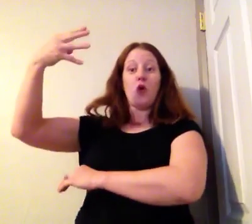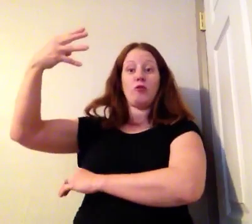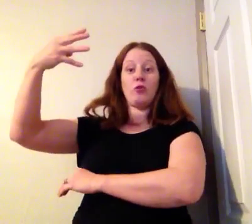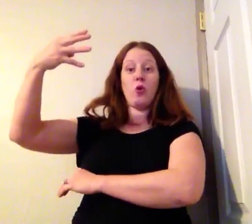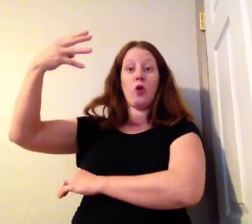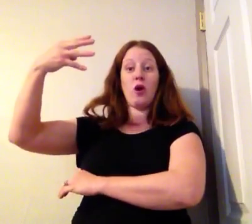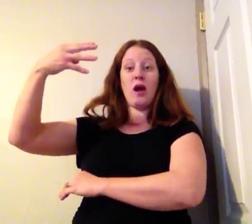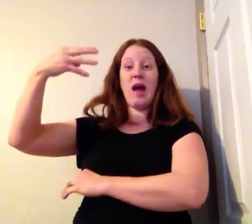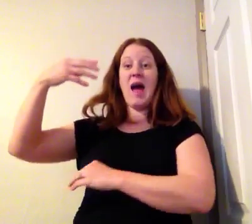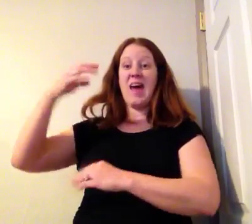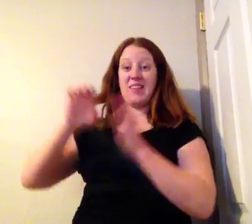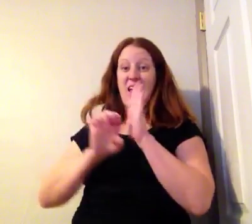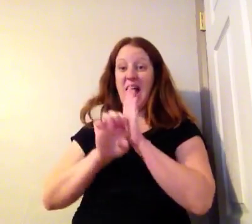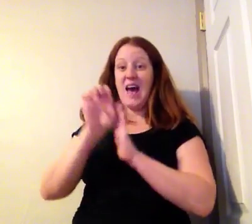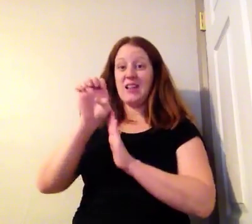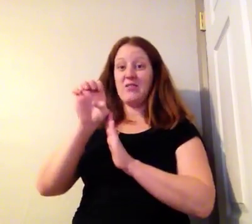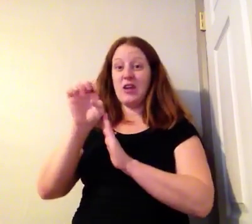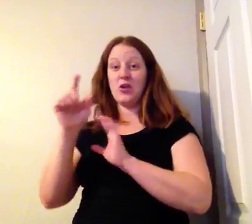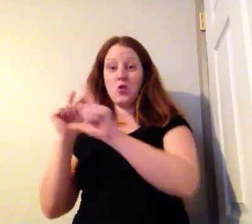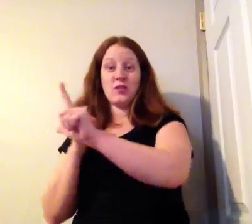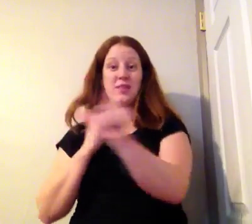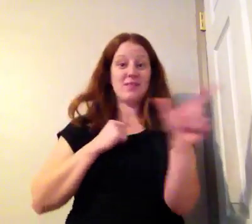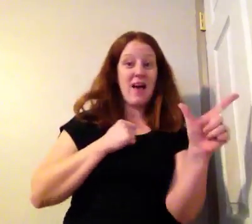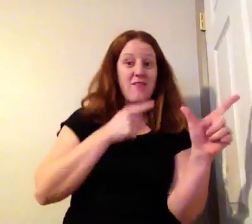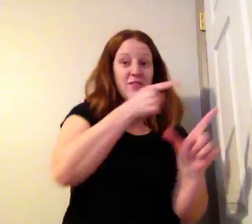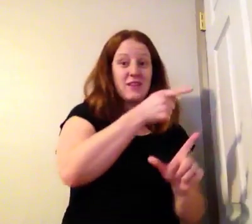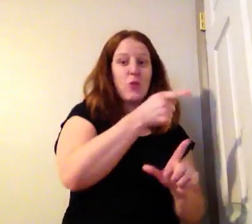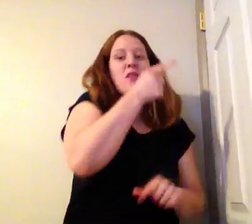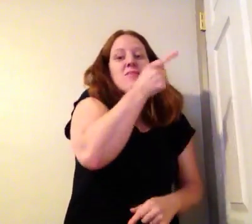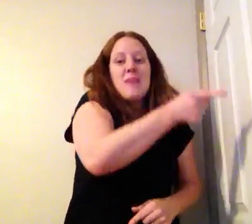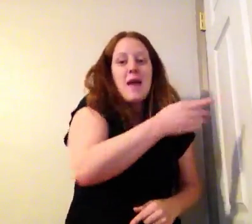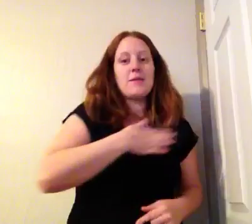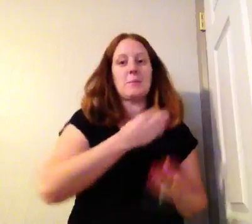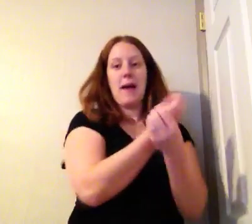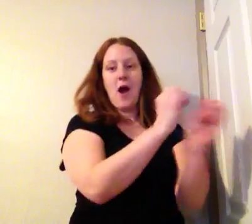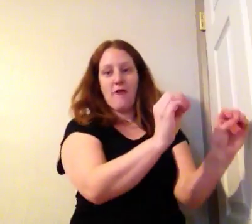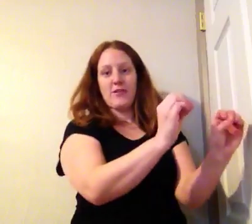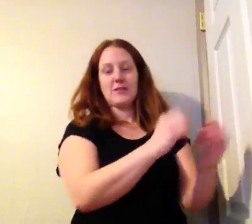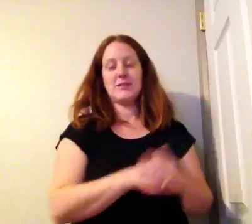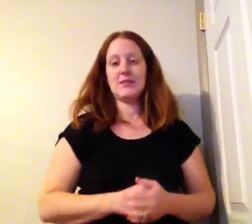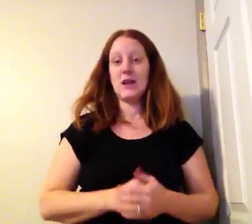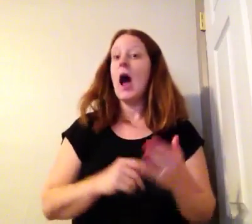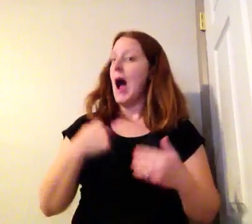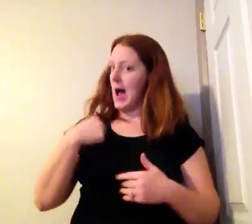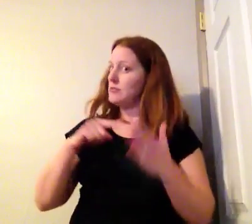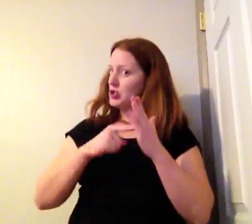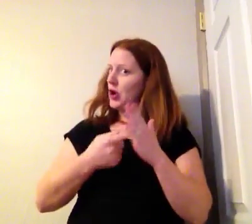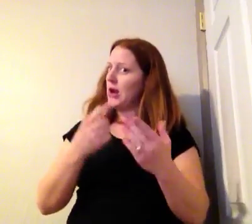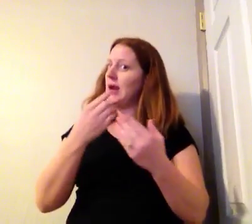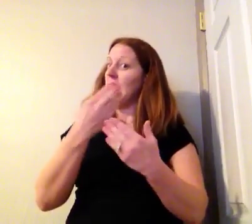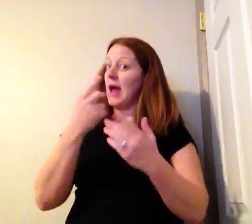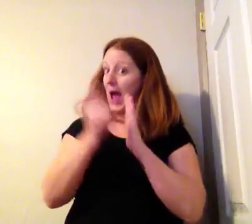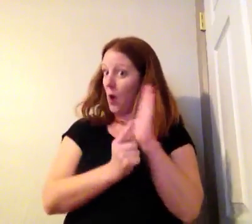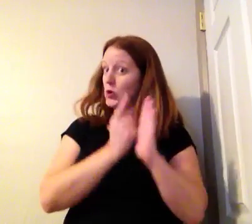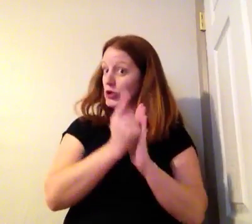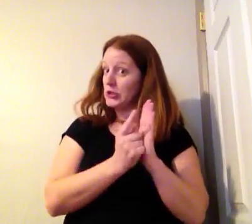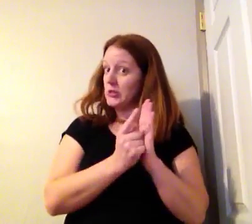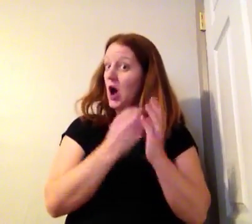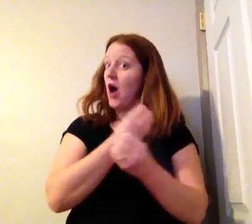left, and you will come by my office. I'm starting office hours today. So if you have any questions, come and see me. Don't come 5